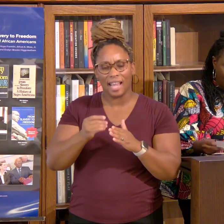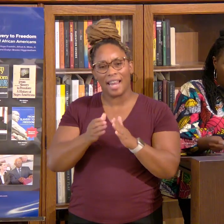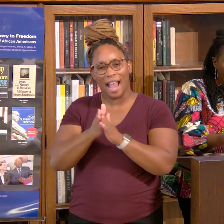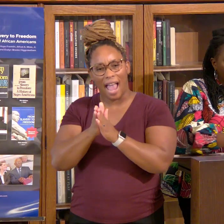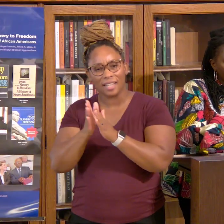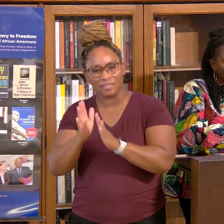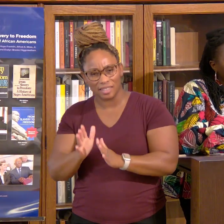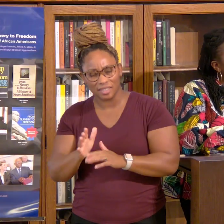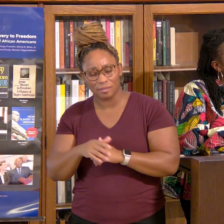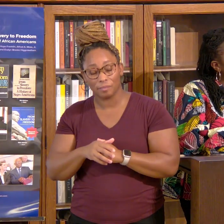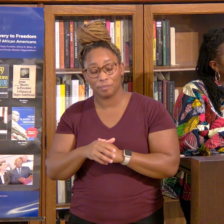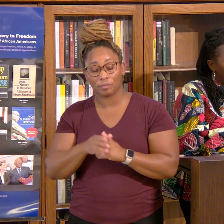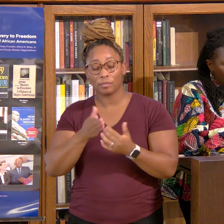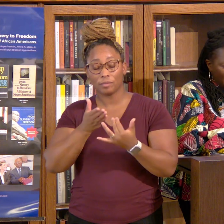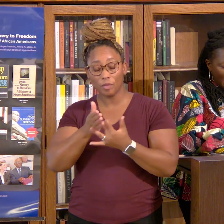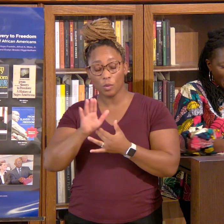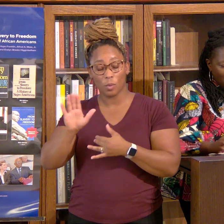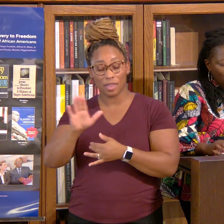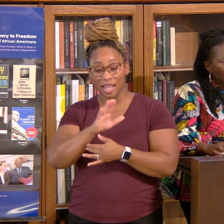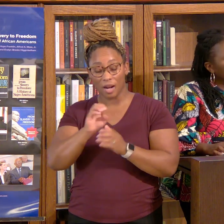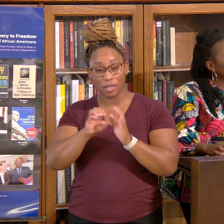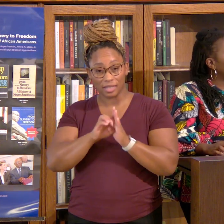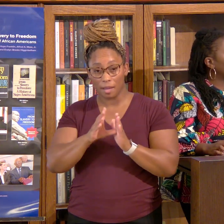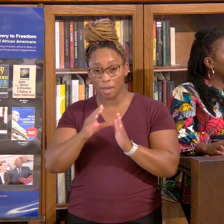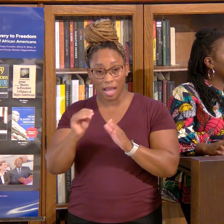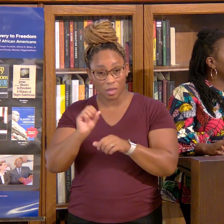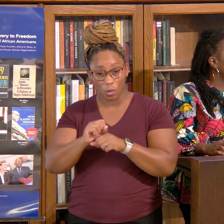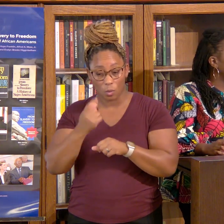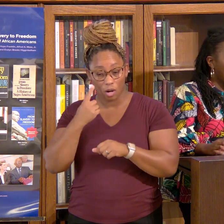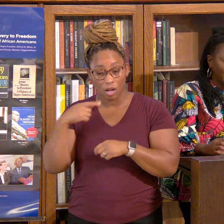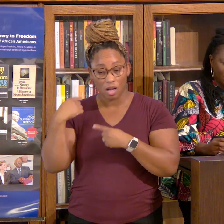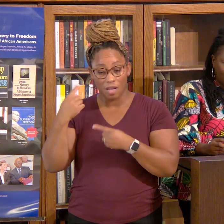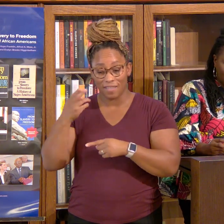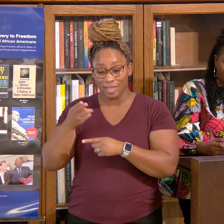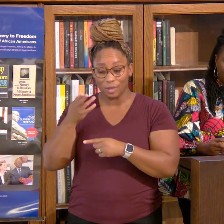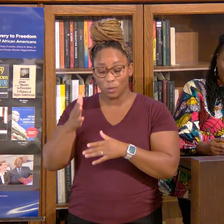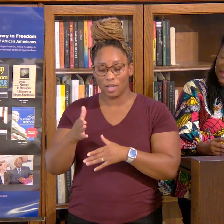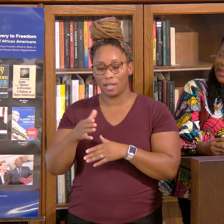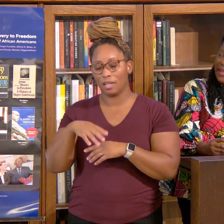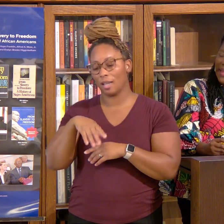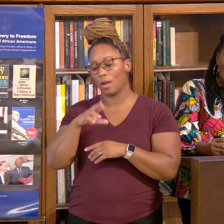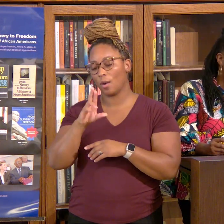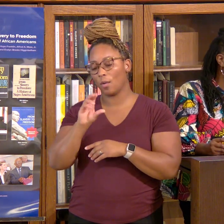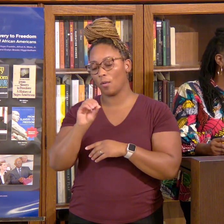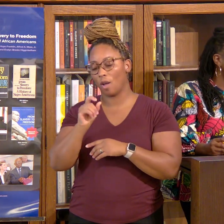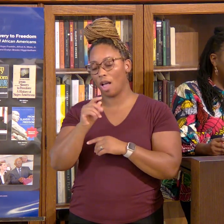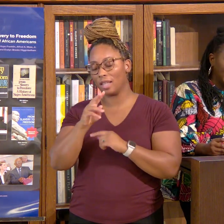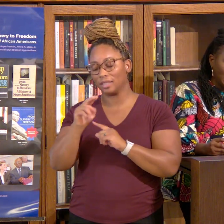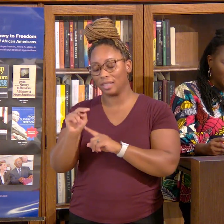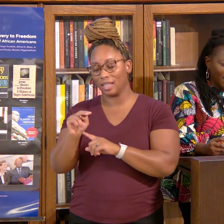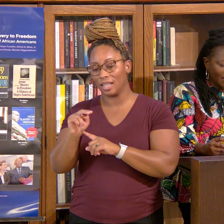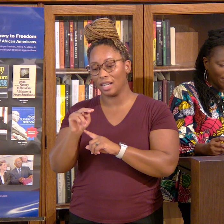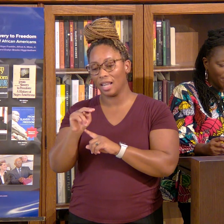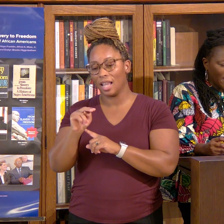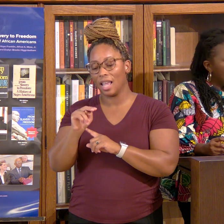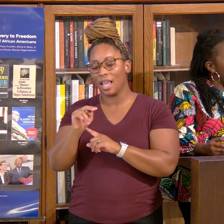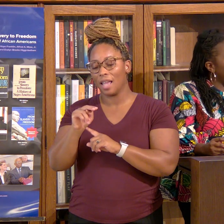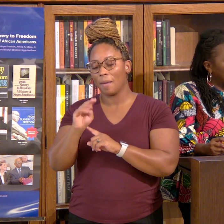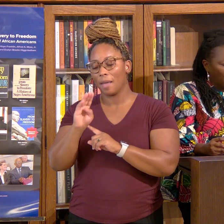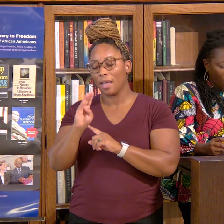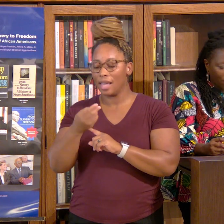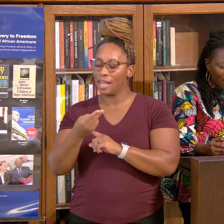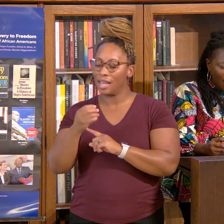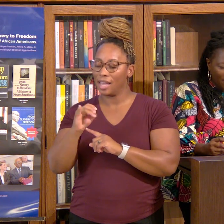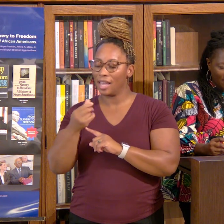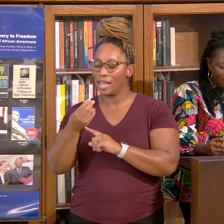activists through their example and the work of historians such as Rosalyn Turpin Evelyn Brooks higinbotham